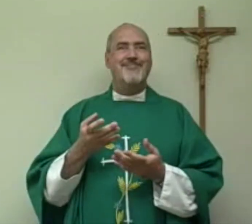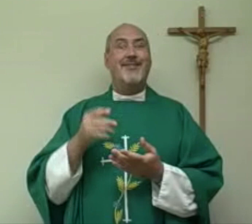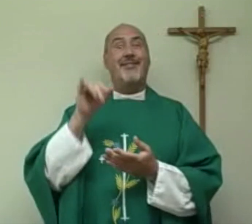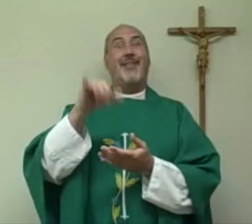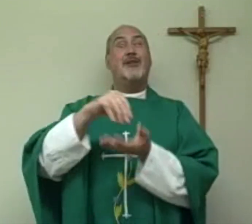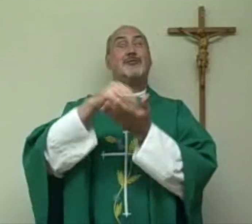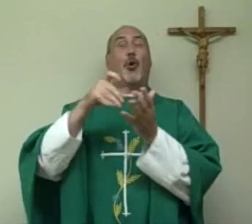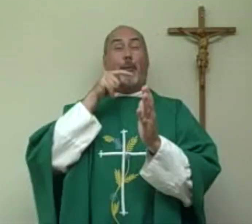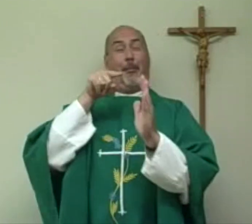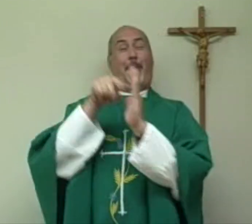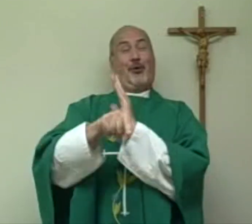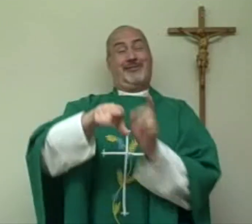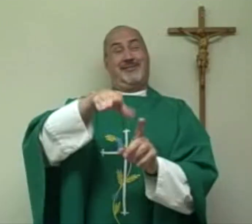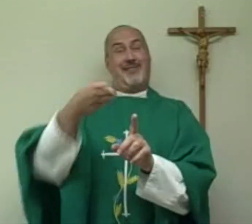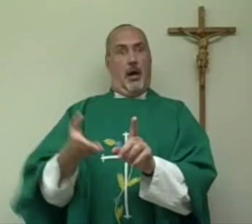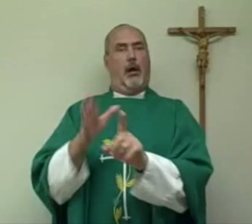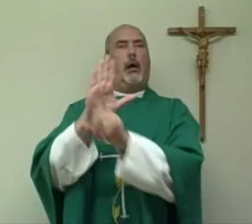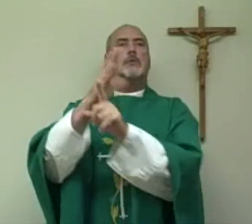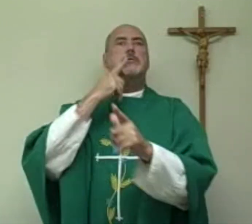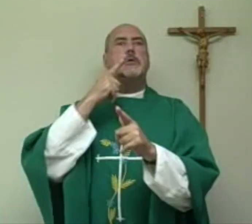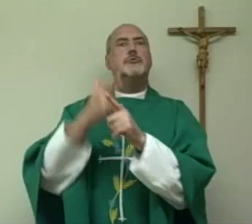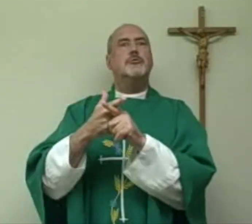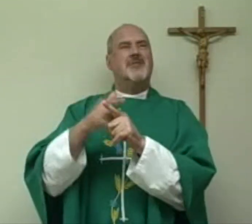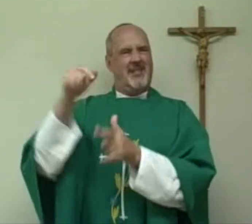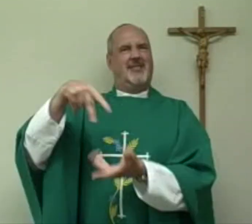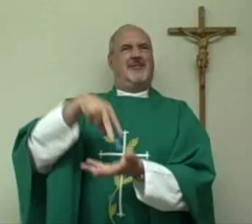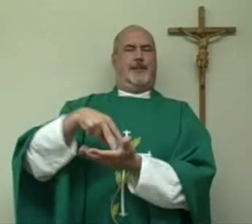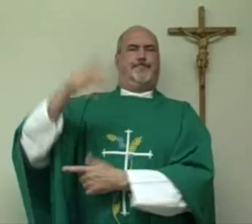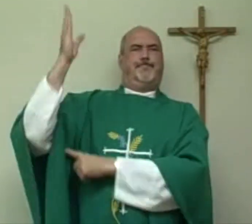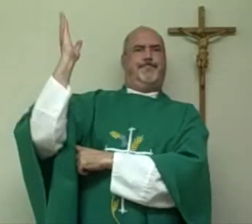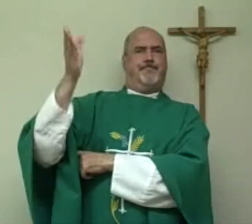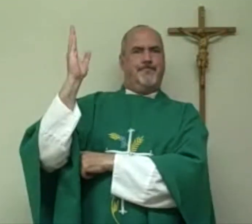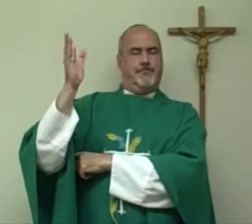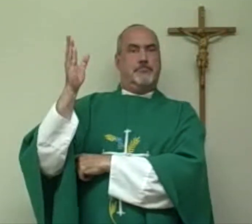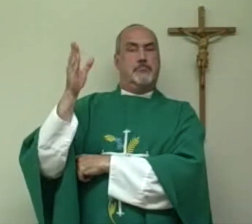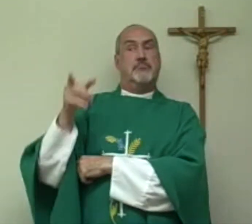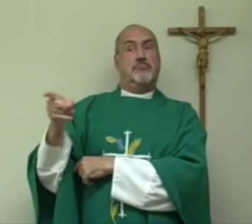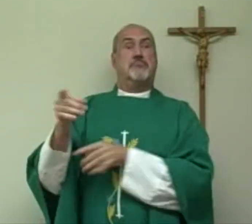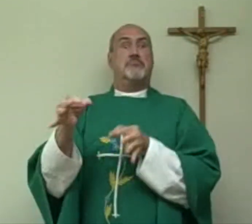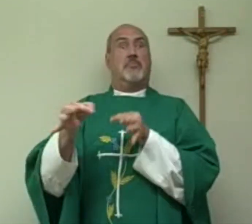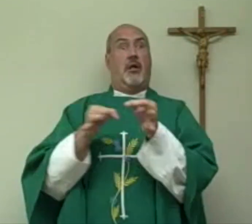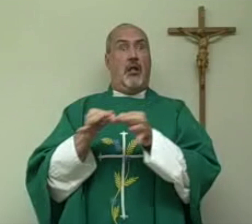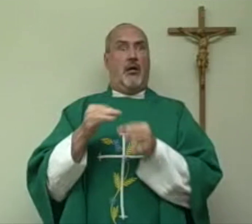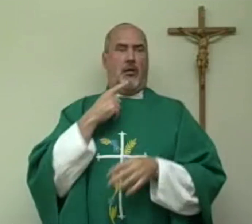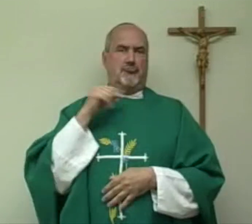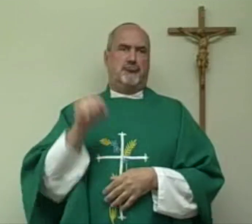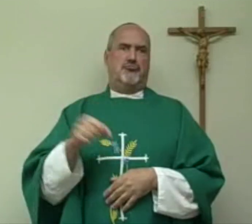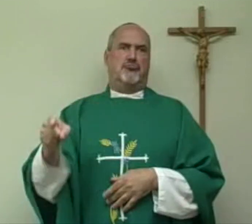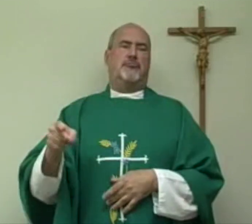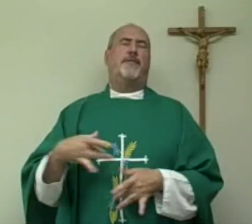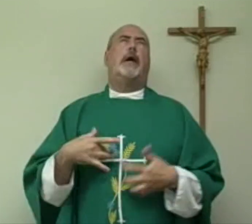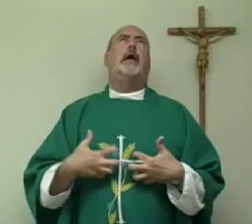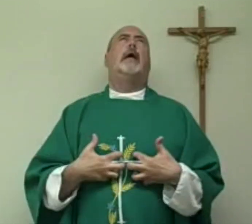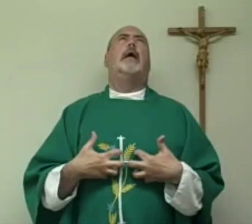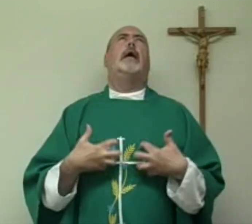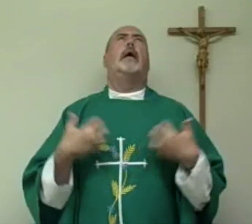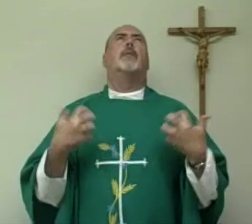most powerful was the sister of the second student that was murdered. When she got up to speak, it